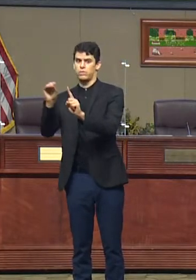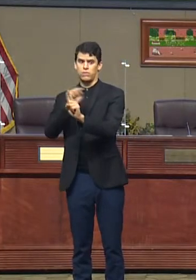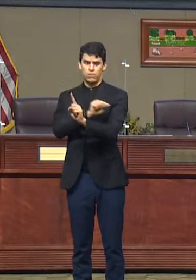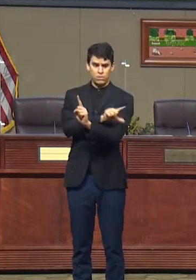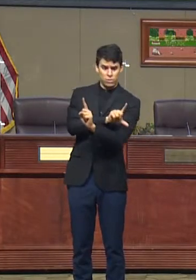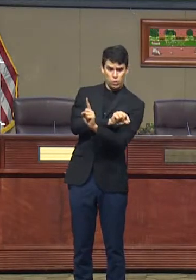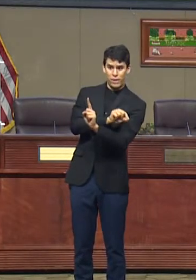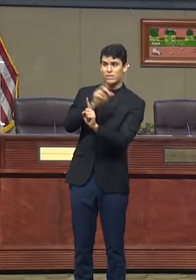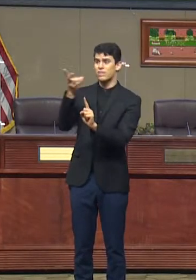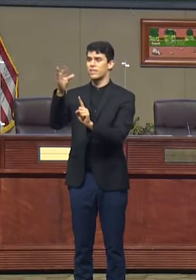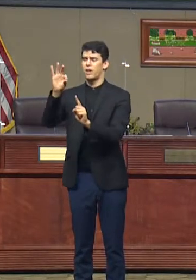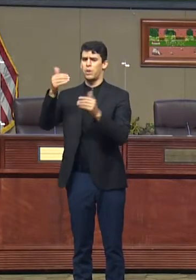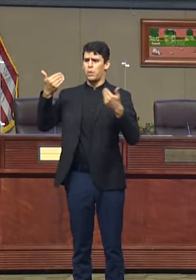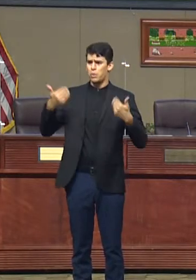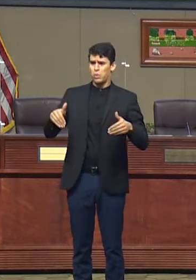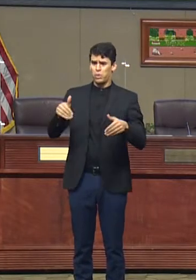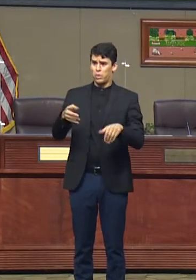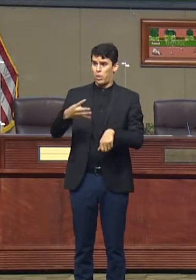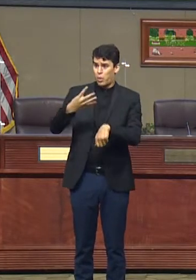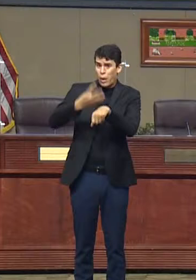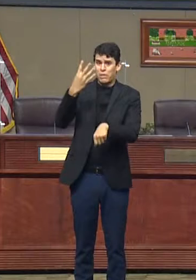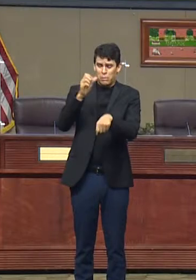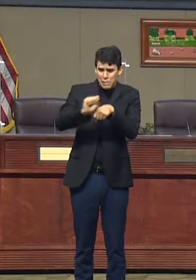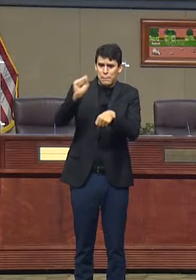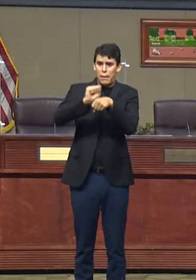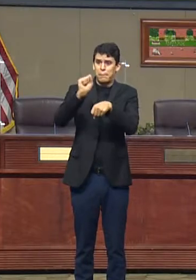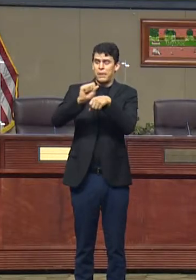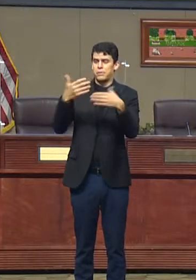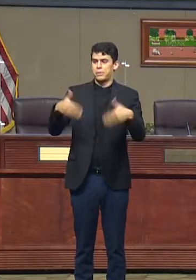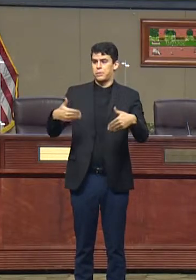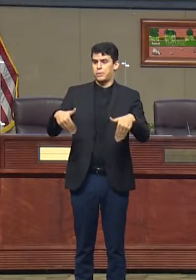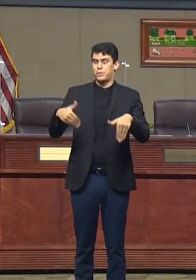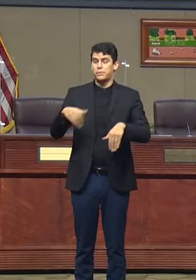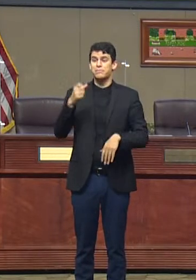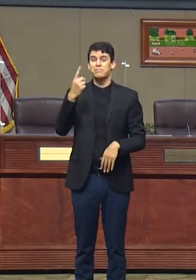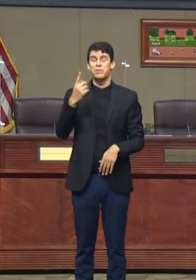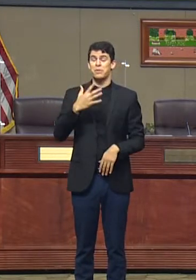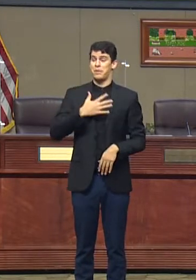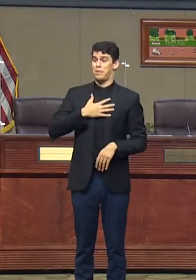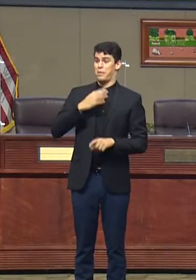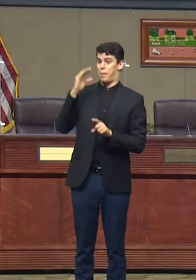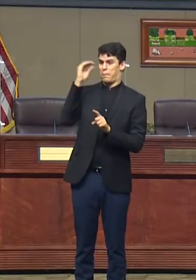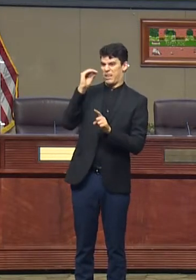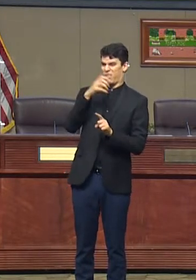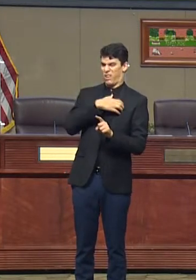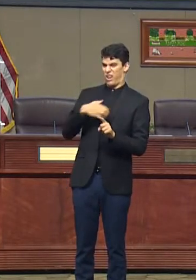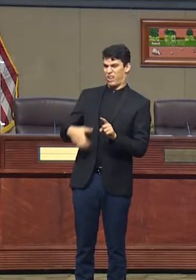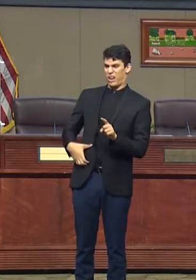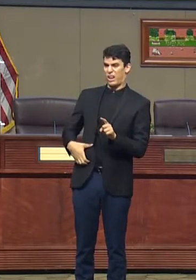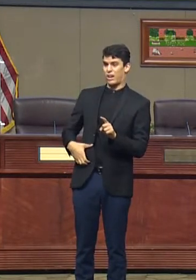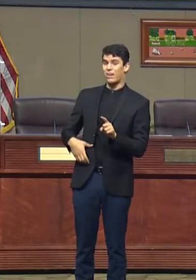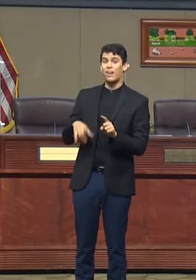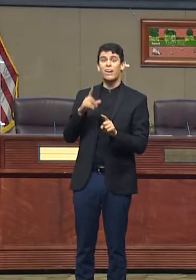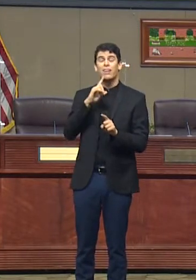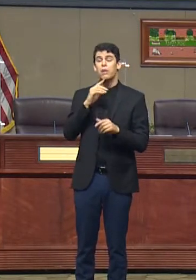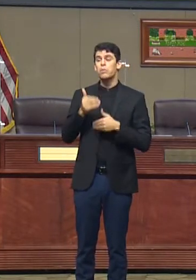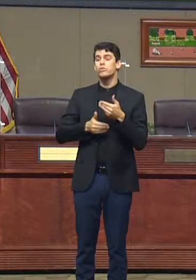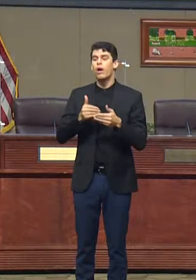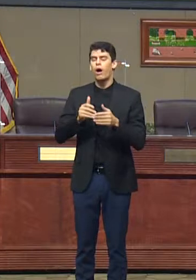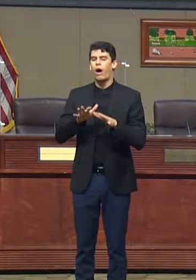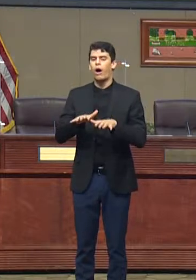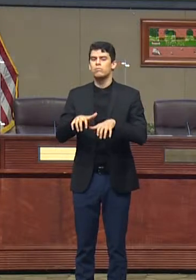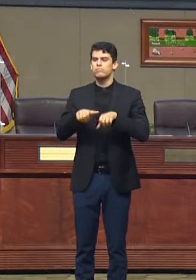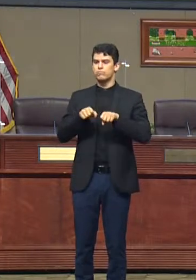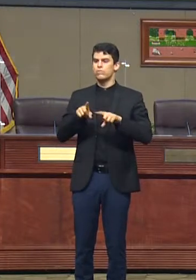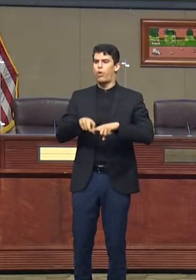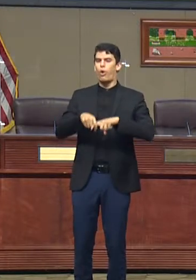a alcanzar esa inmunidad. El alcalde es de la opinión de que no tenemos por qué desacelerar el proceso si tenemos las unidades y